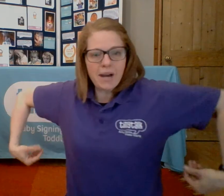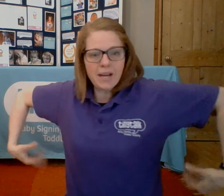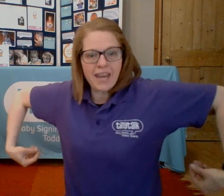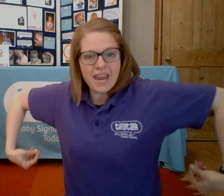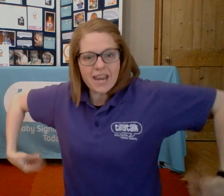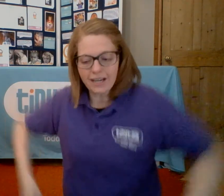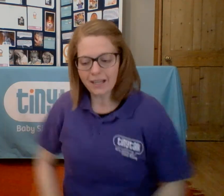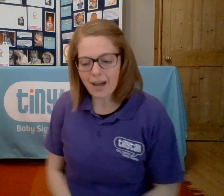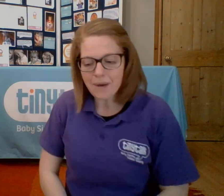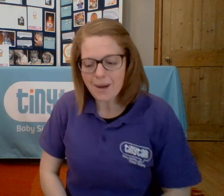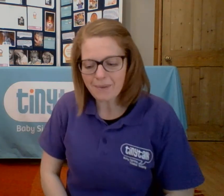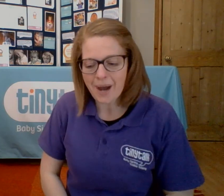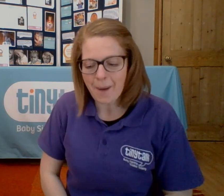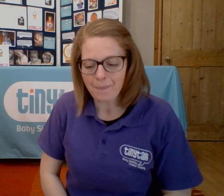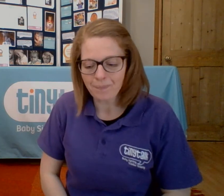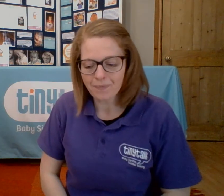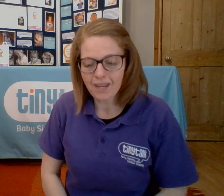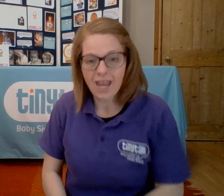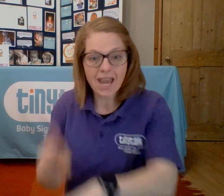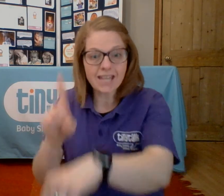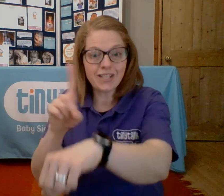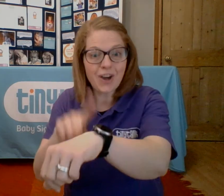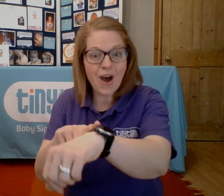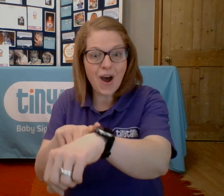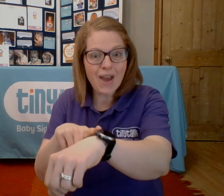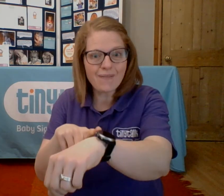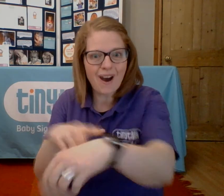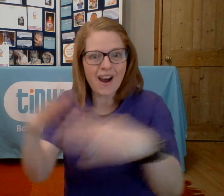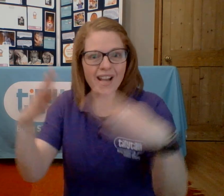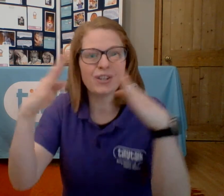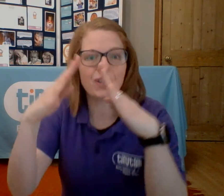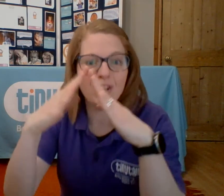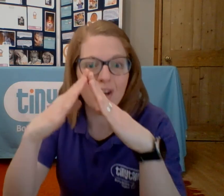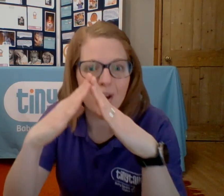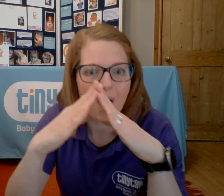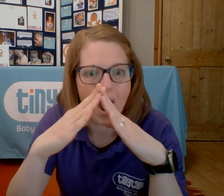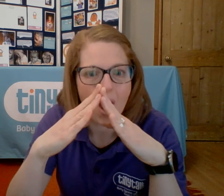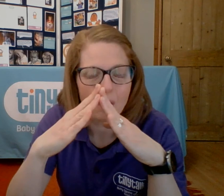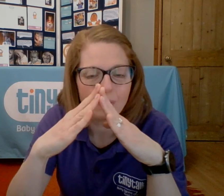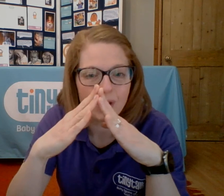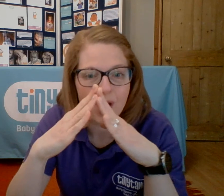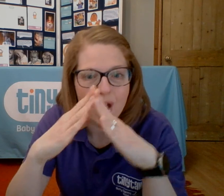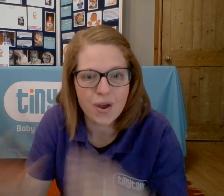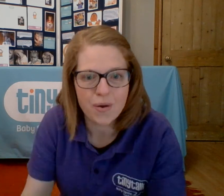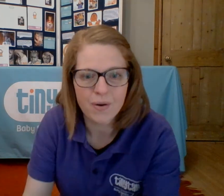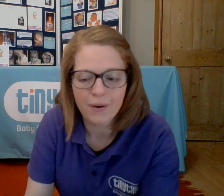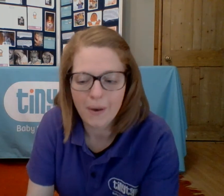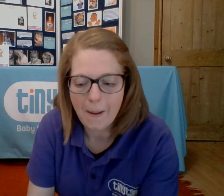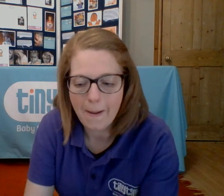monkey. Come, come, come. It's time I took you home to...